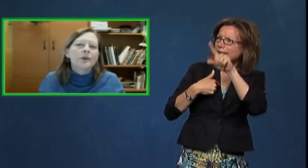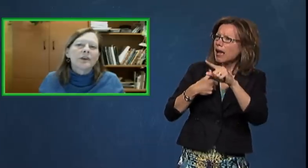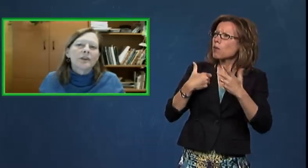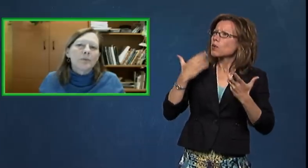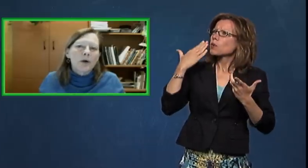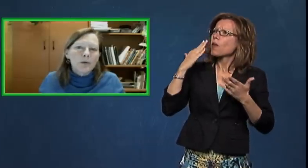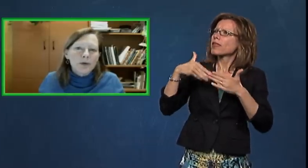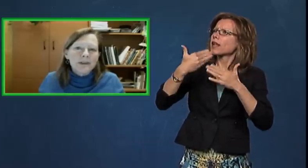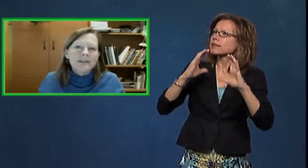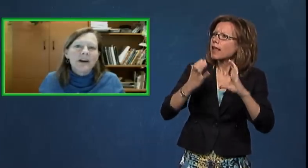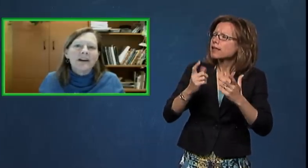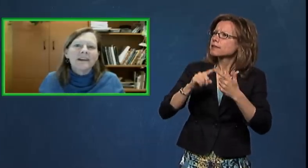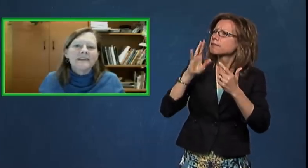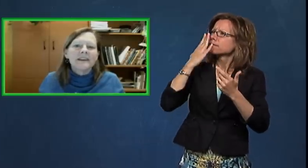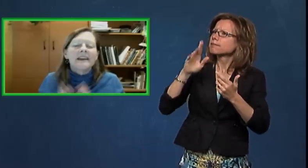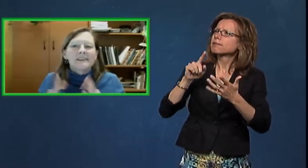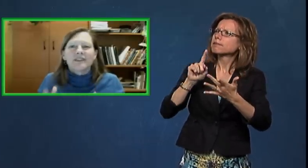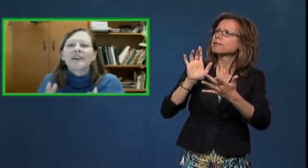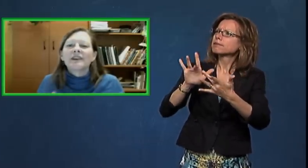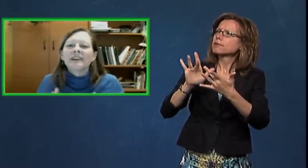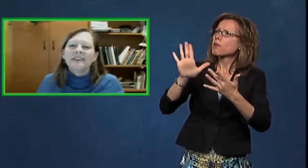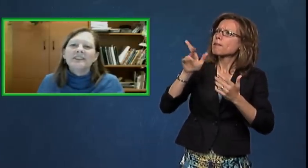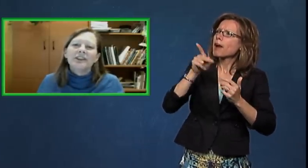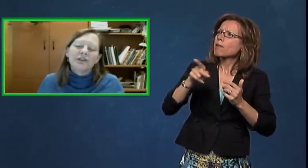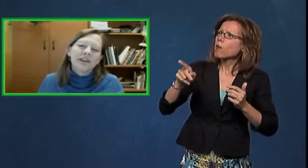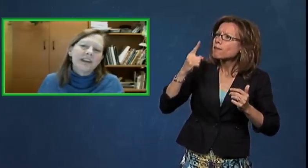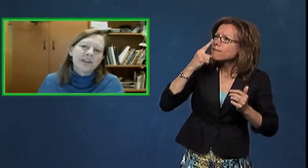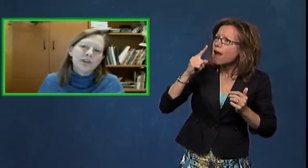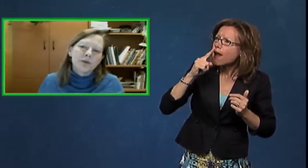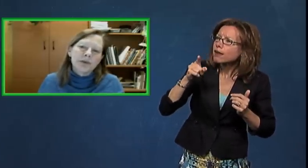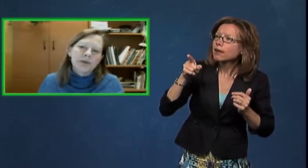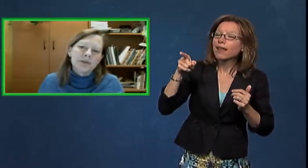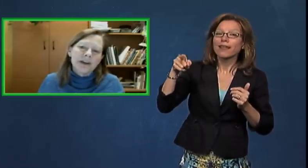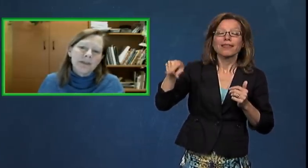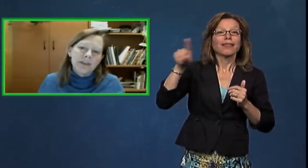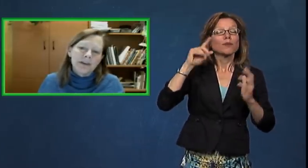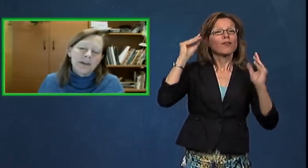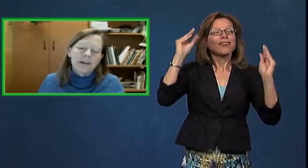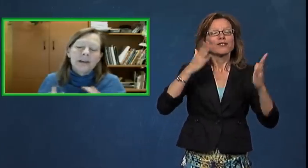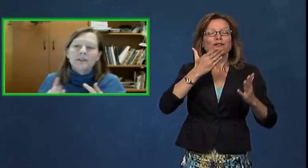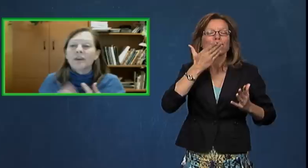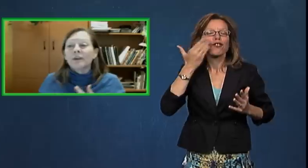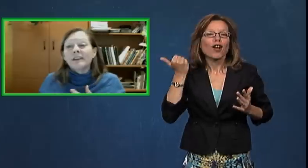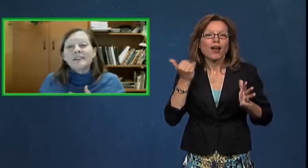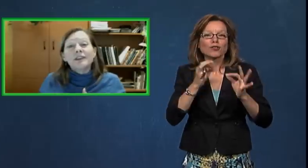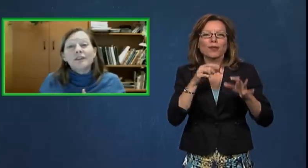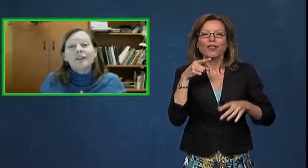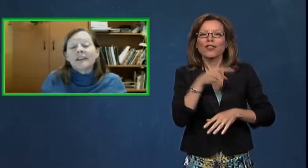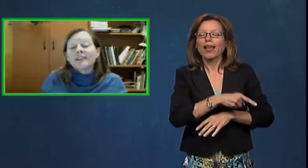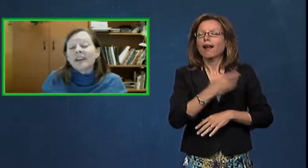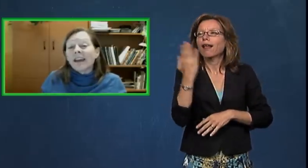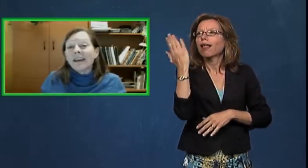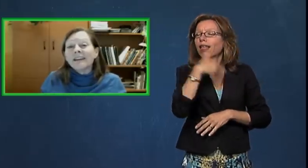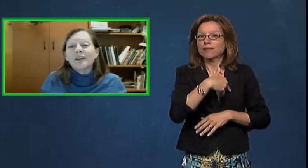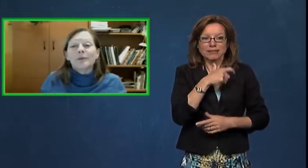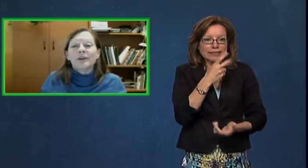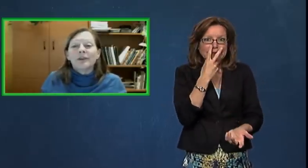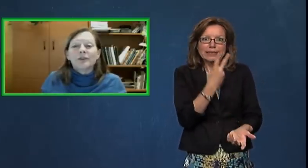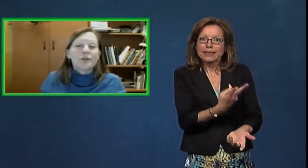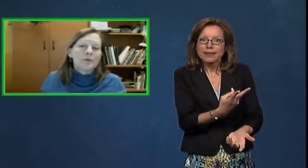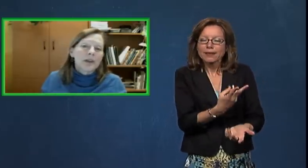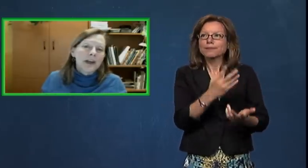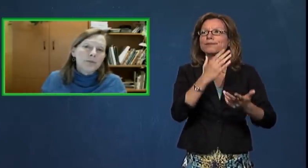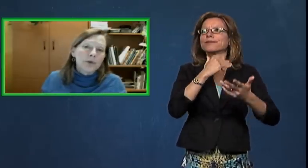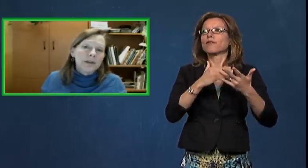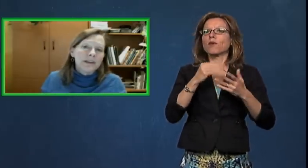class, where are the PowerPoint slides, and it's very easy to forget an interpreter who's not there. It's very easy to forget to add him or her